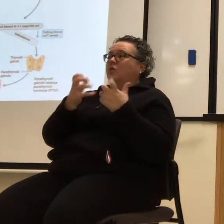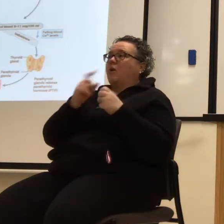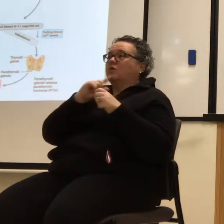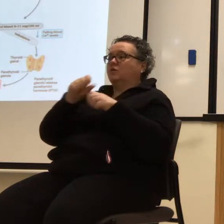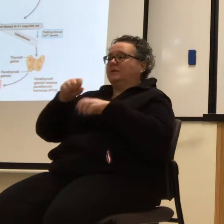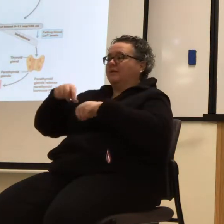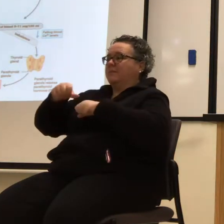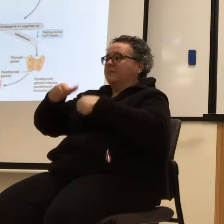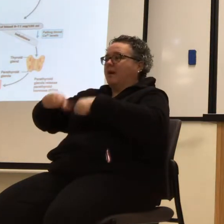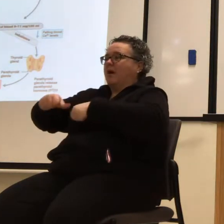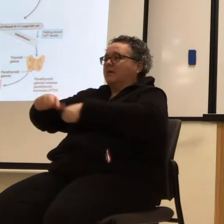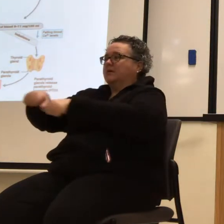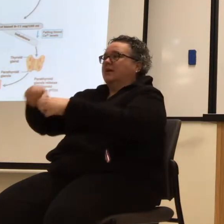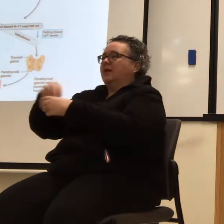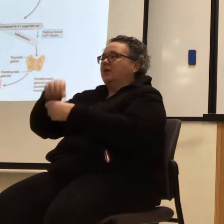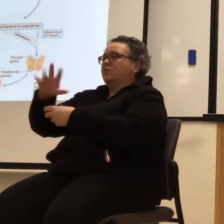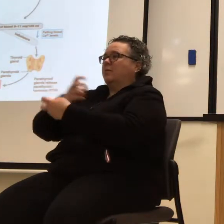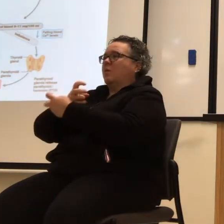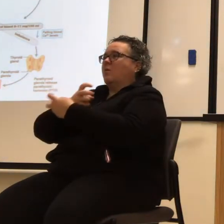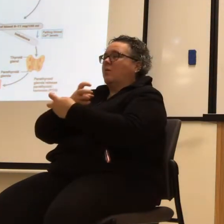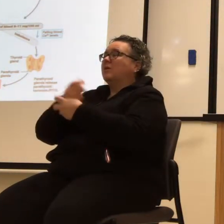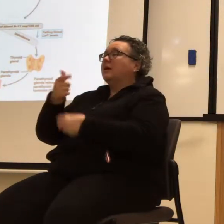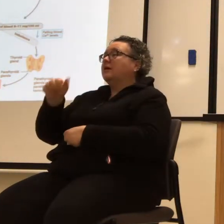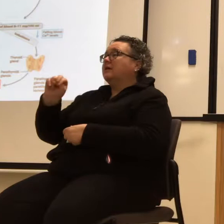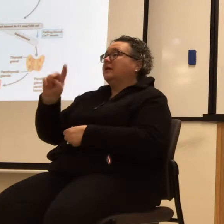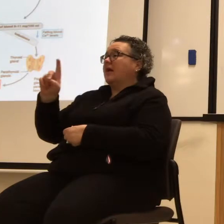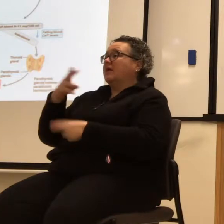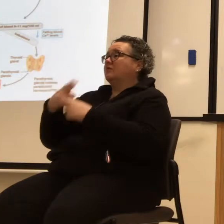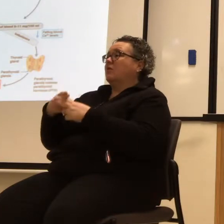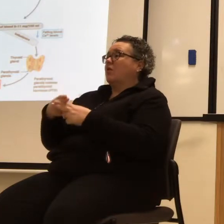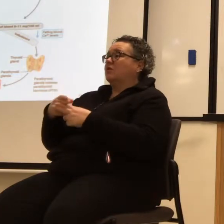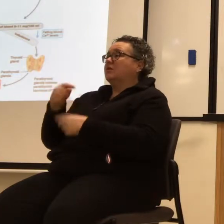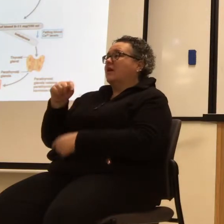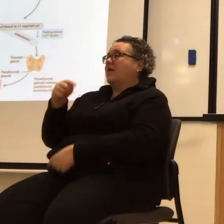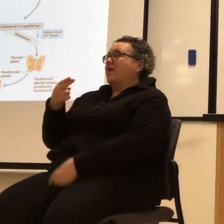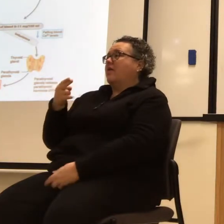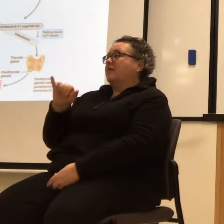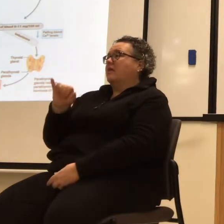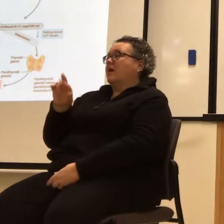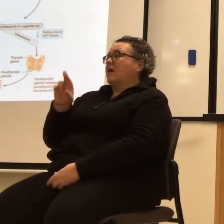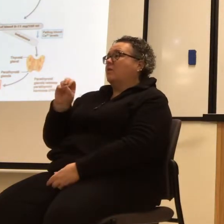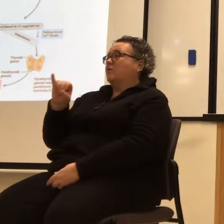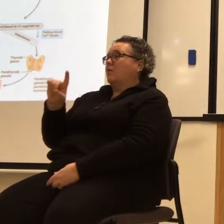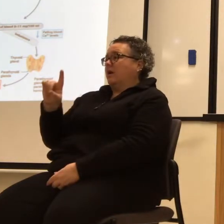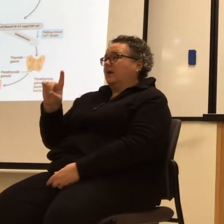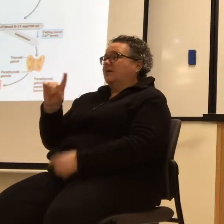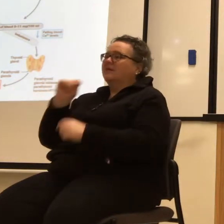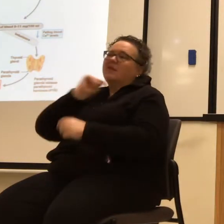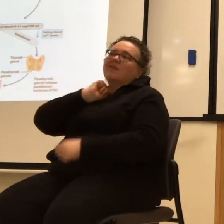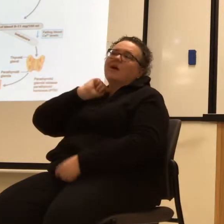it in the bone. There's a gland called the thyroid.